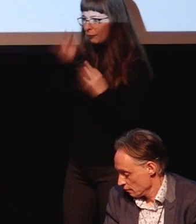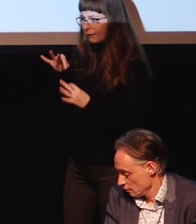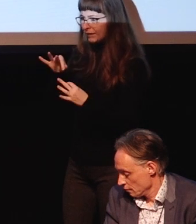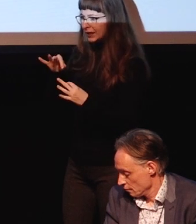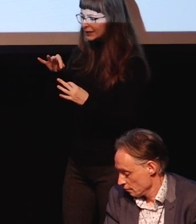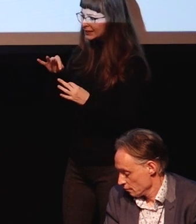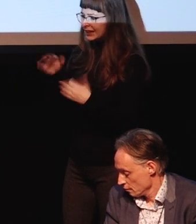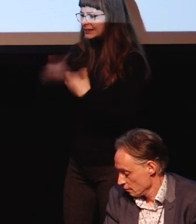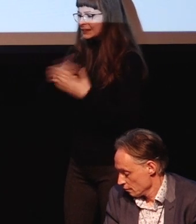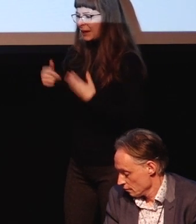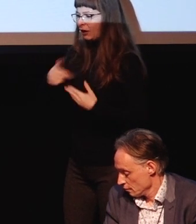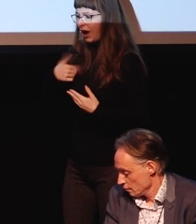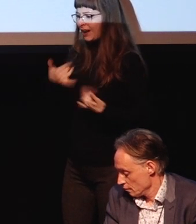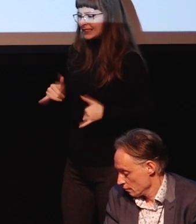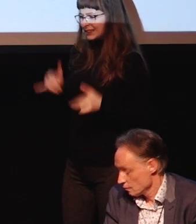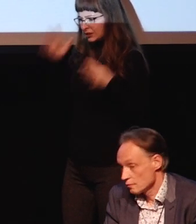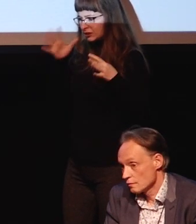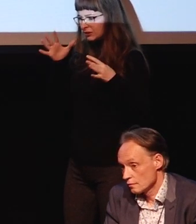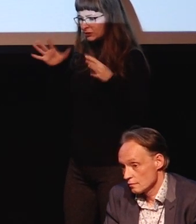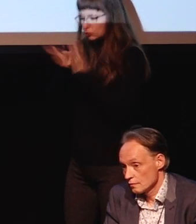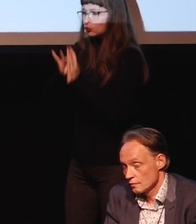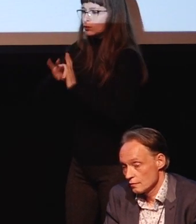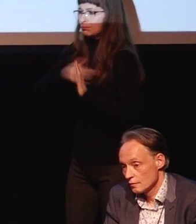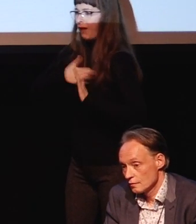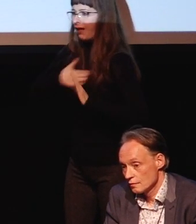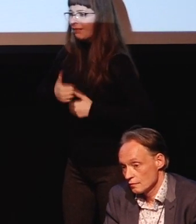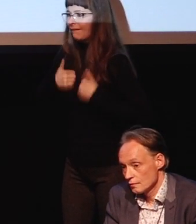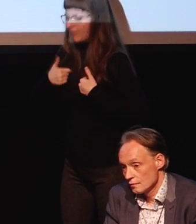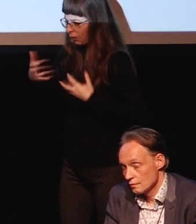is really powerful. So I just wanted to say thank you.